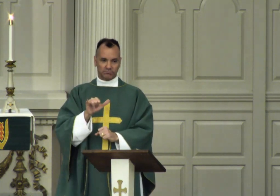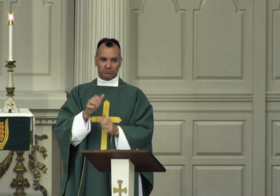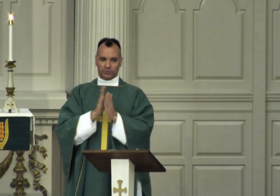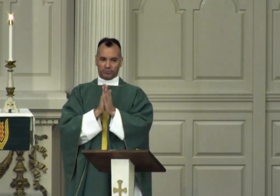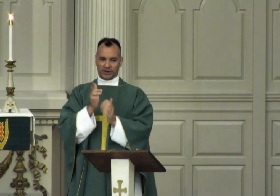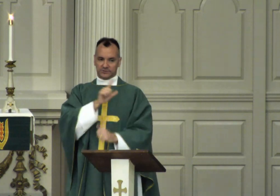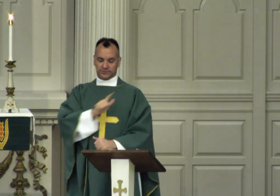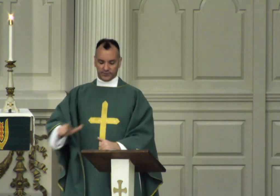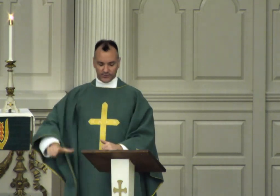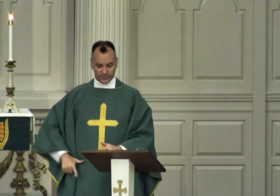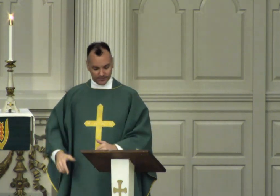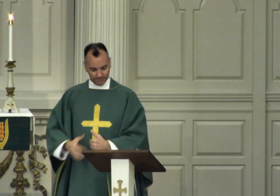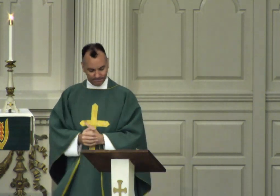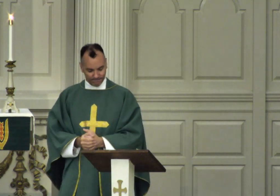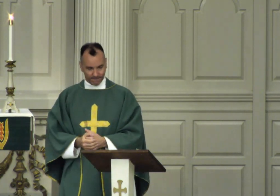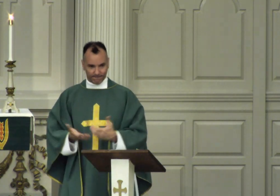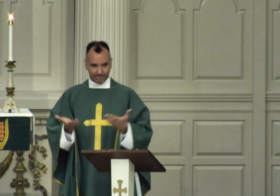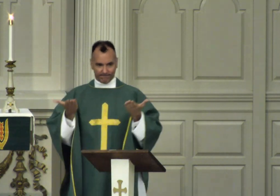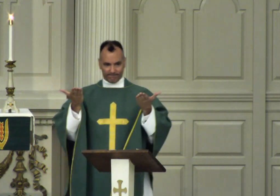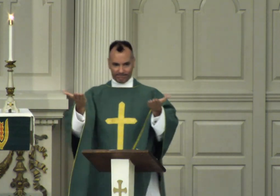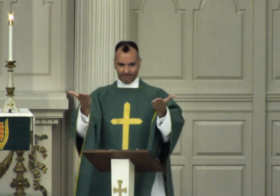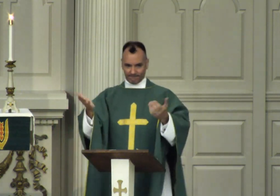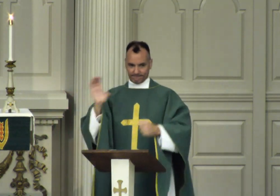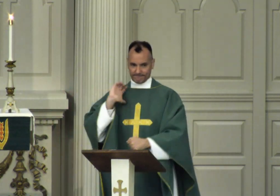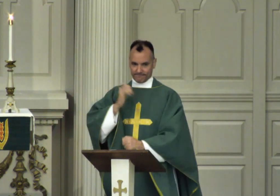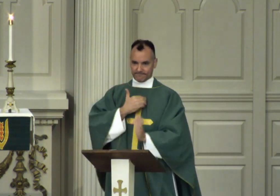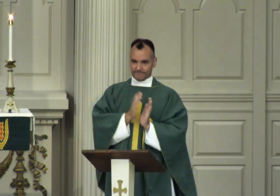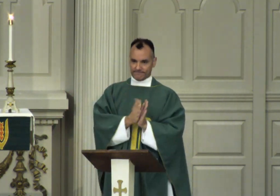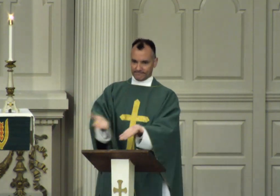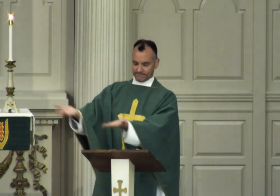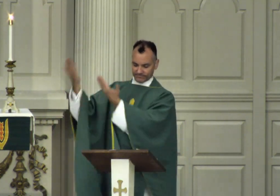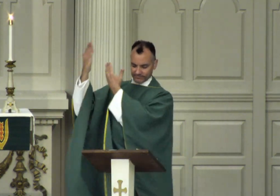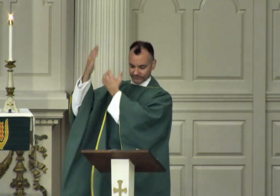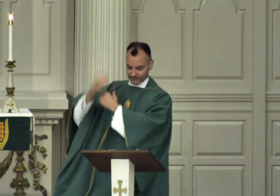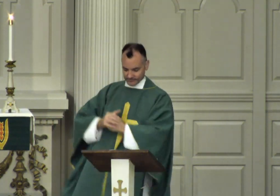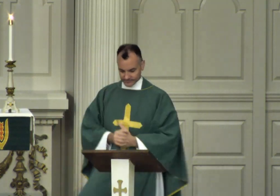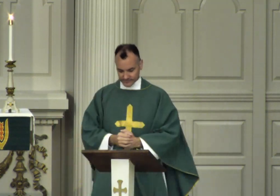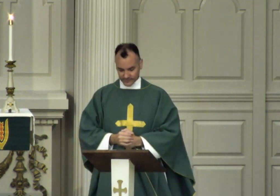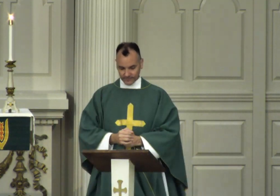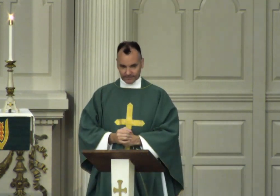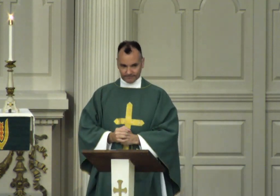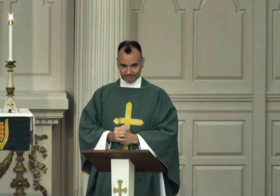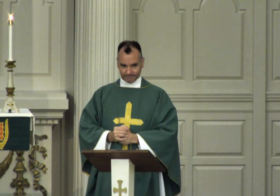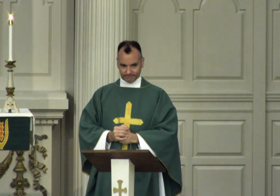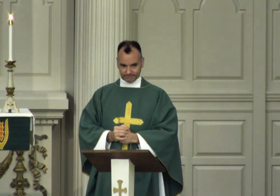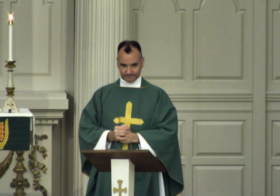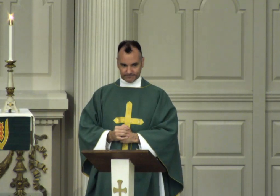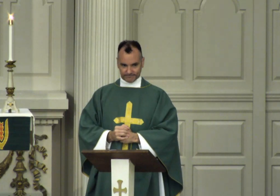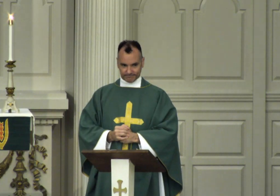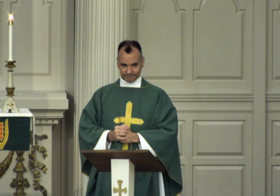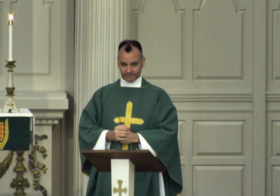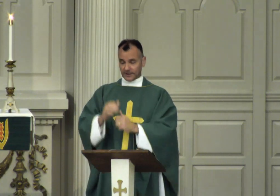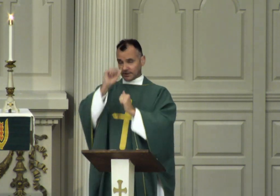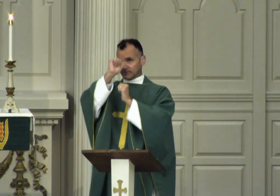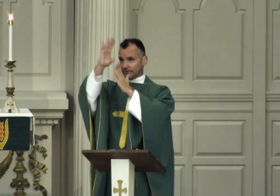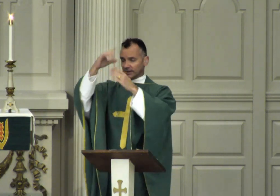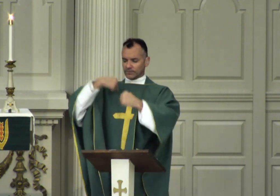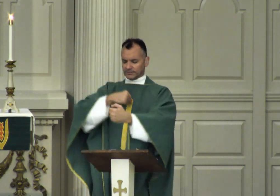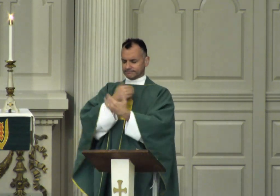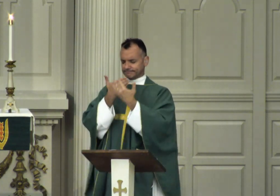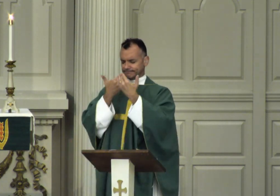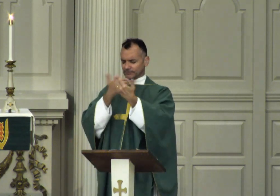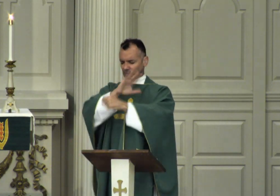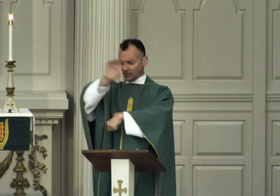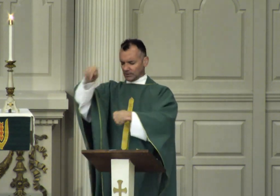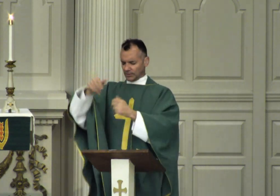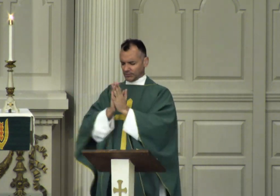and all who were impacted in that area, we pray to the Lord. Lord, hear our prayer.